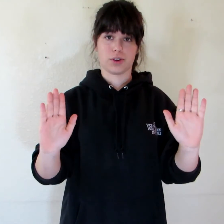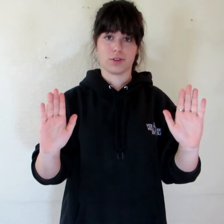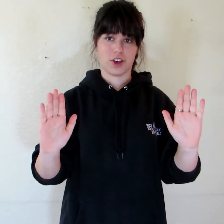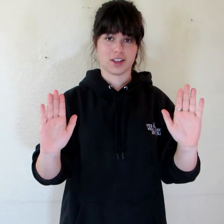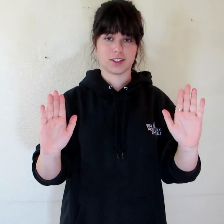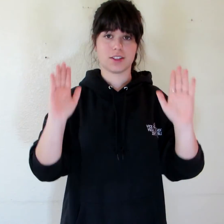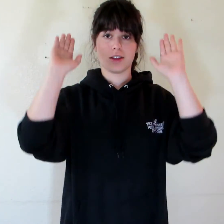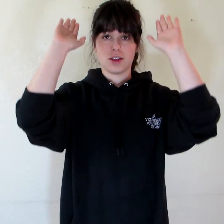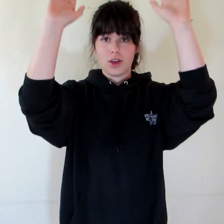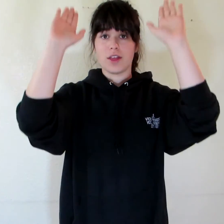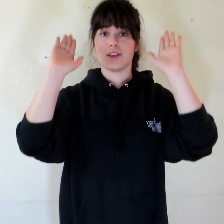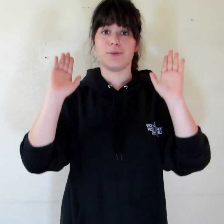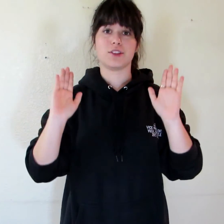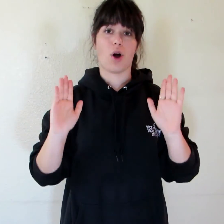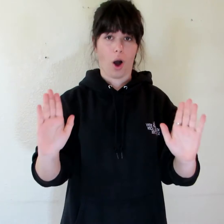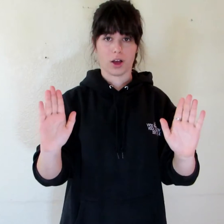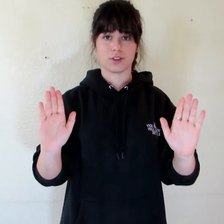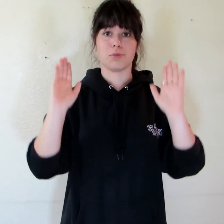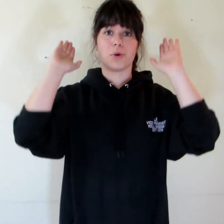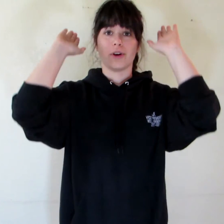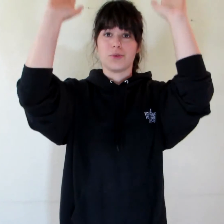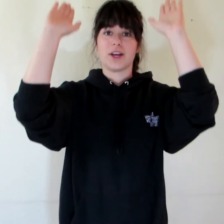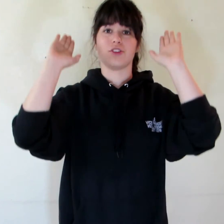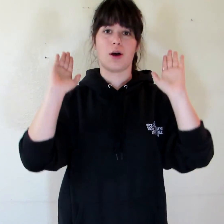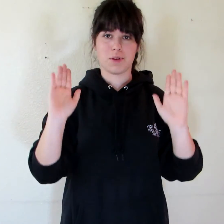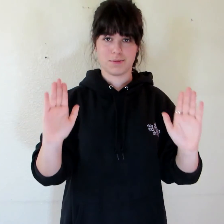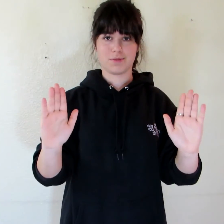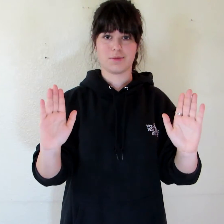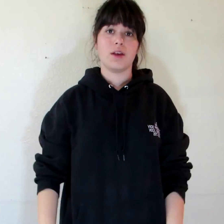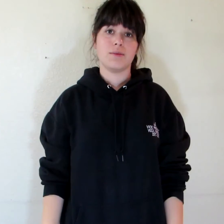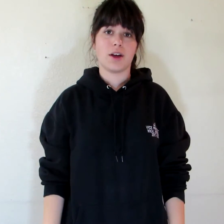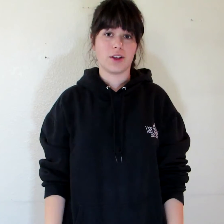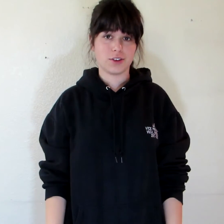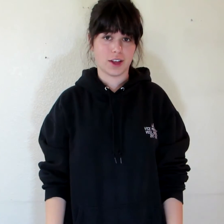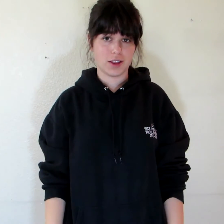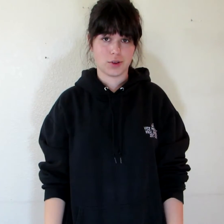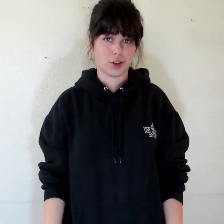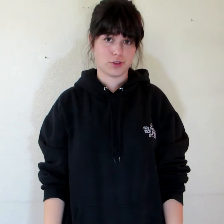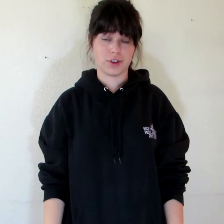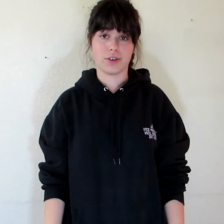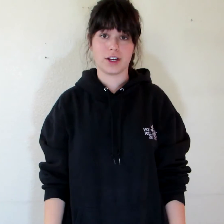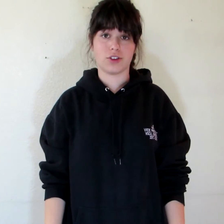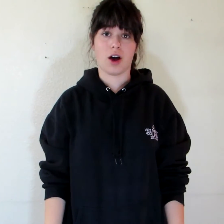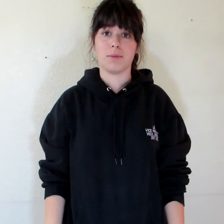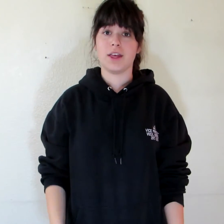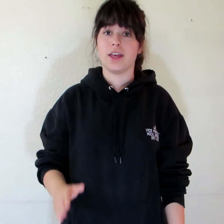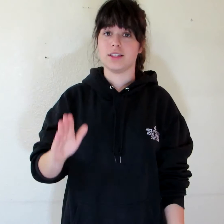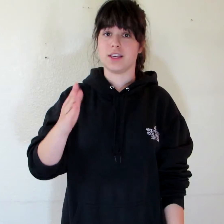your chest. This means awesome or great job. Another sign that you can use for great job is taking